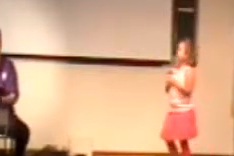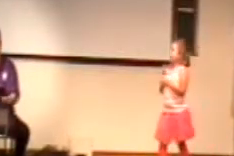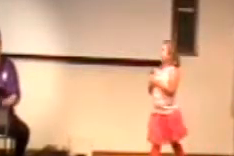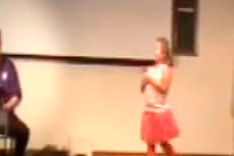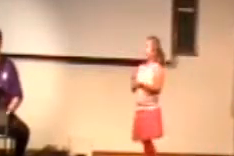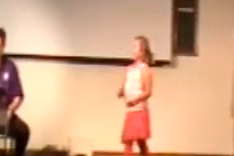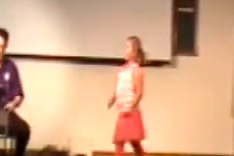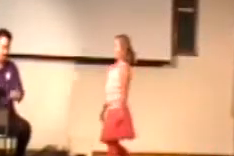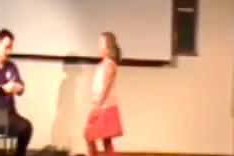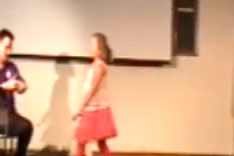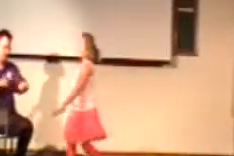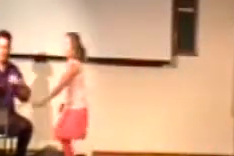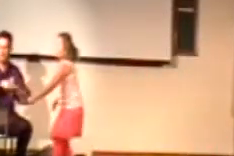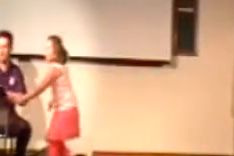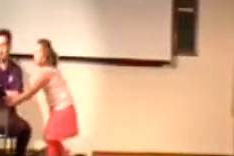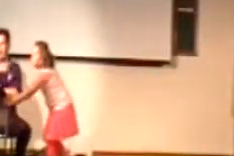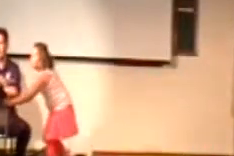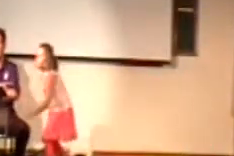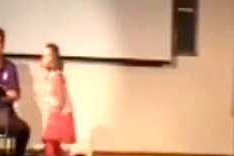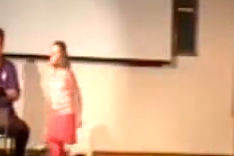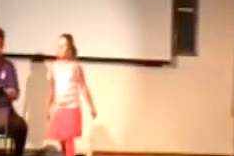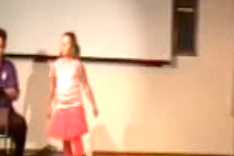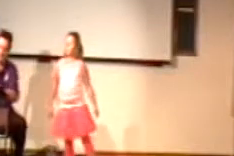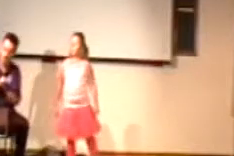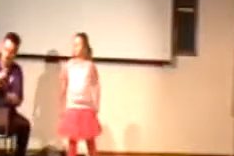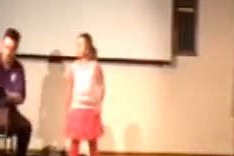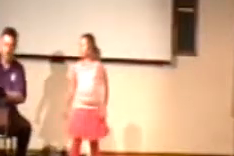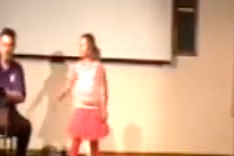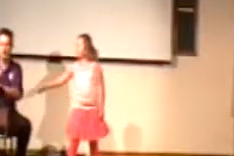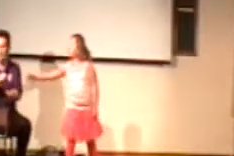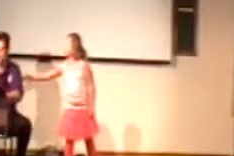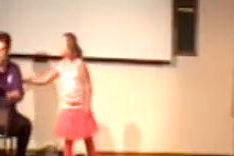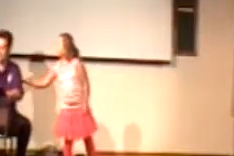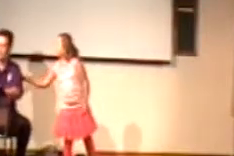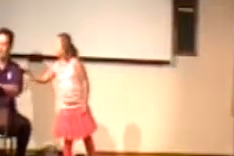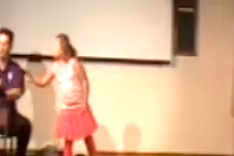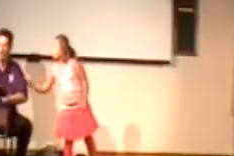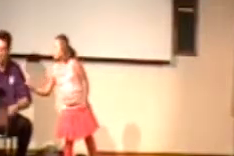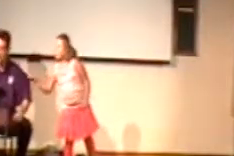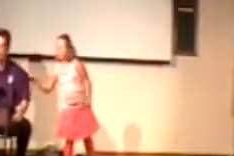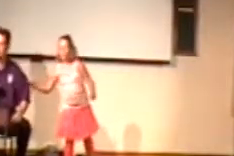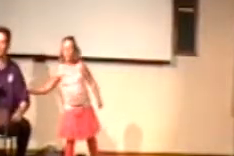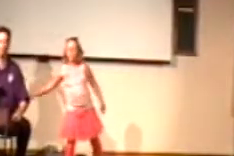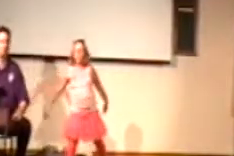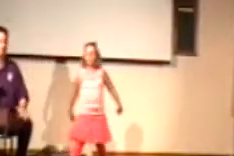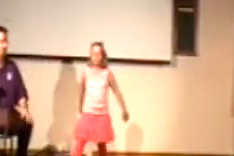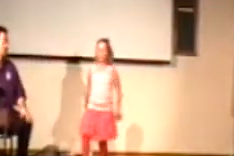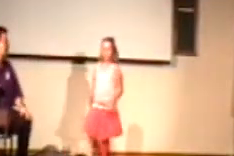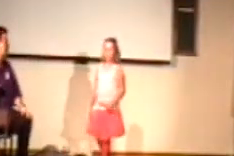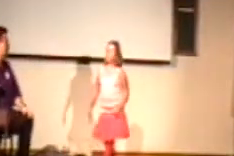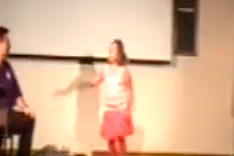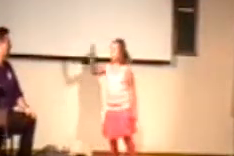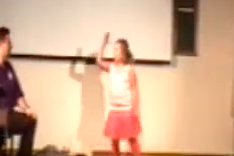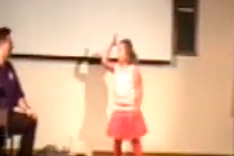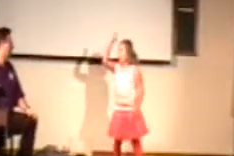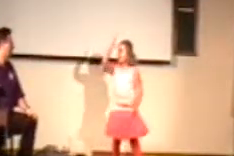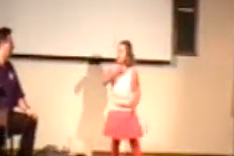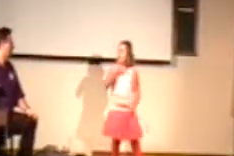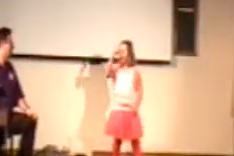It's been a long day And there's still work to do She's pulling at me Saying that